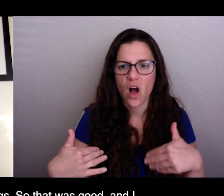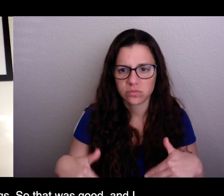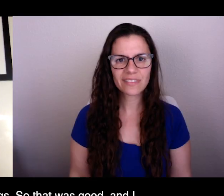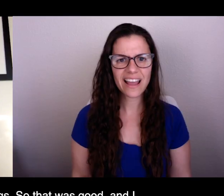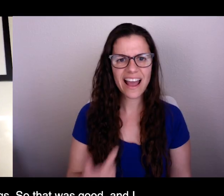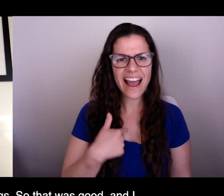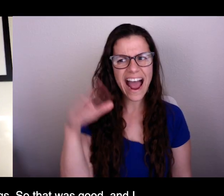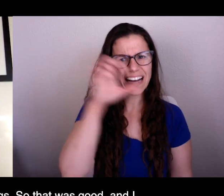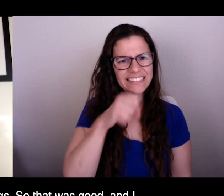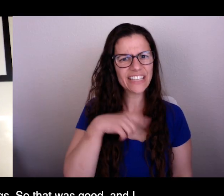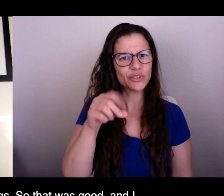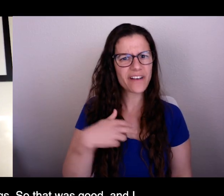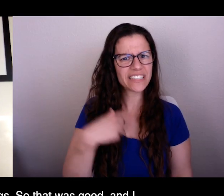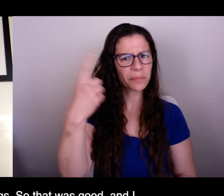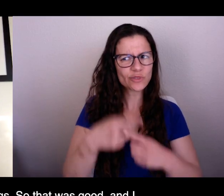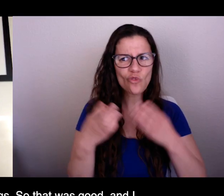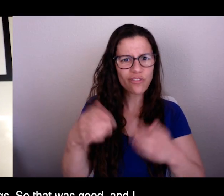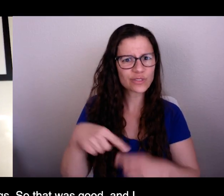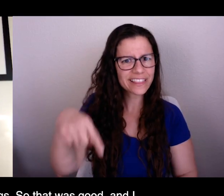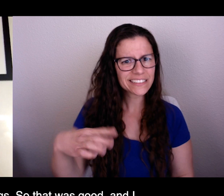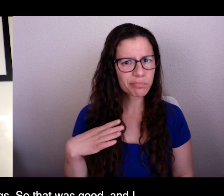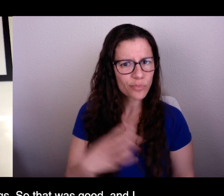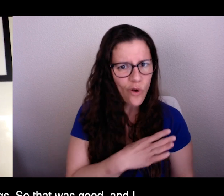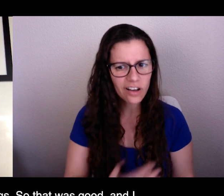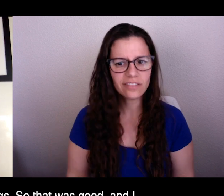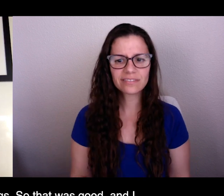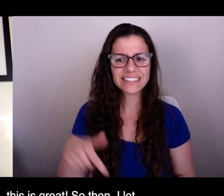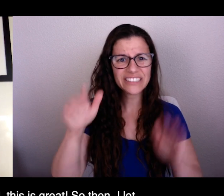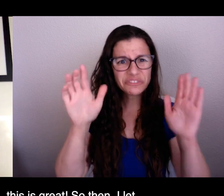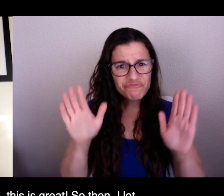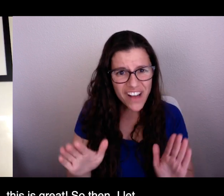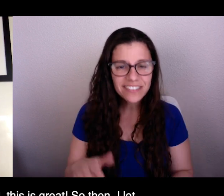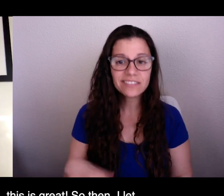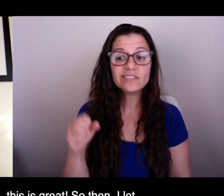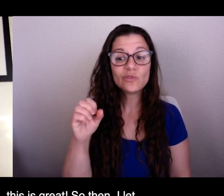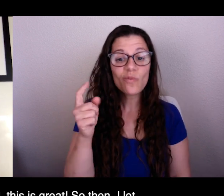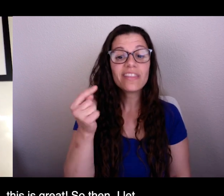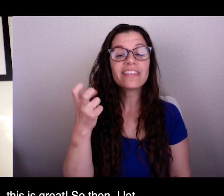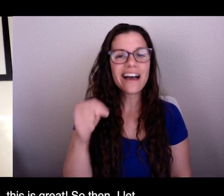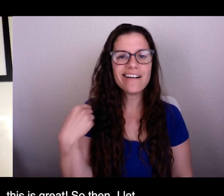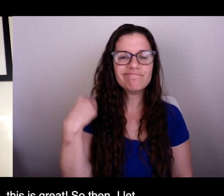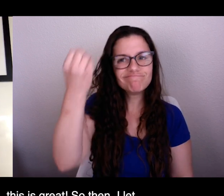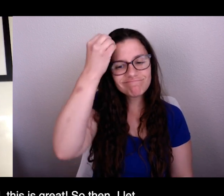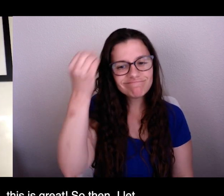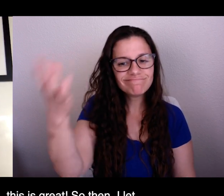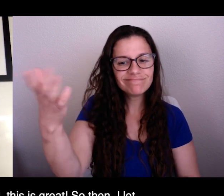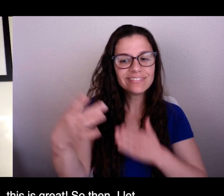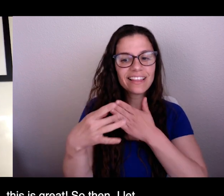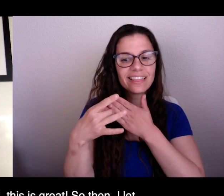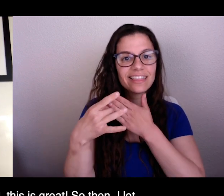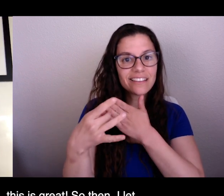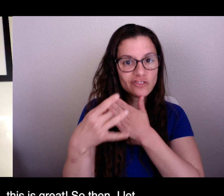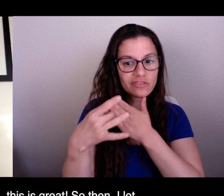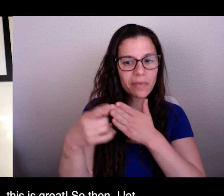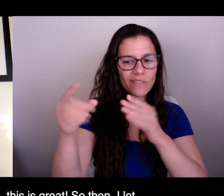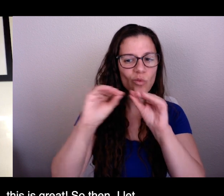good. And I actually was like, wow, I guess I do have something to offer this board. This is great. So then I